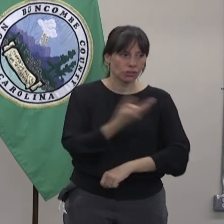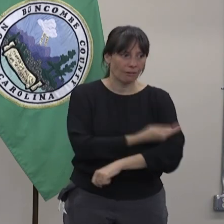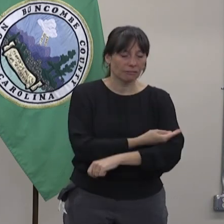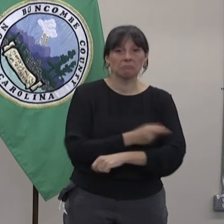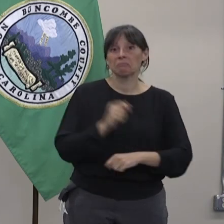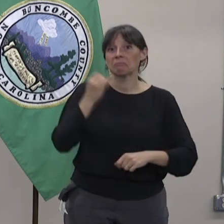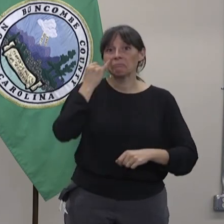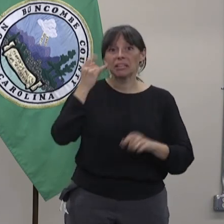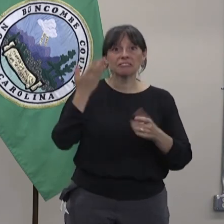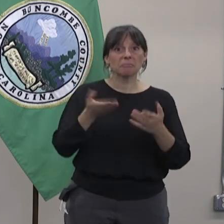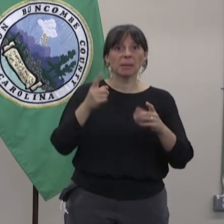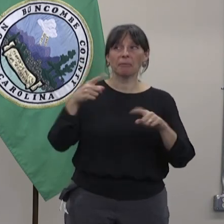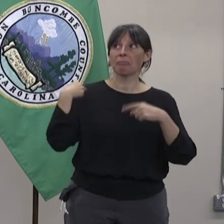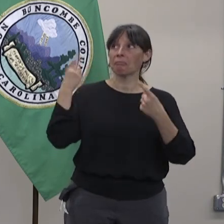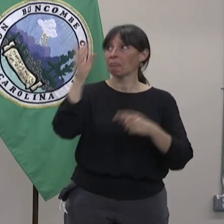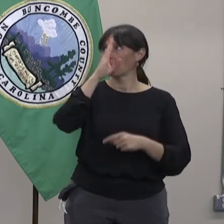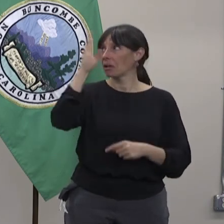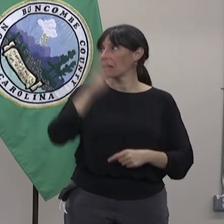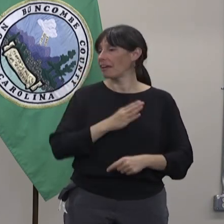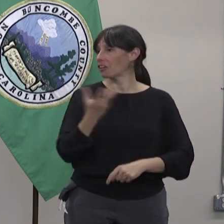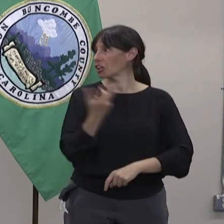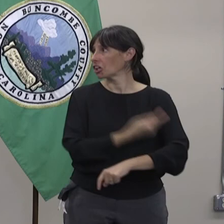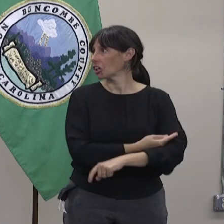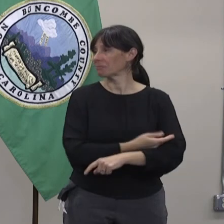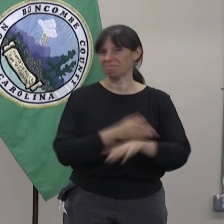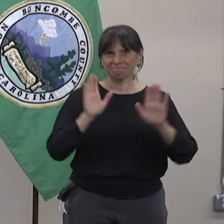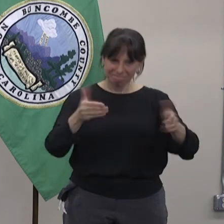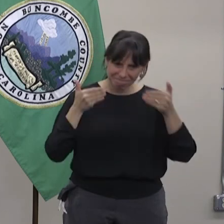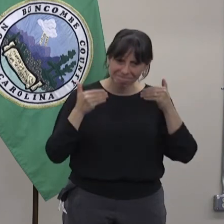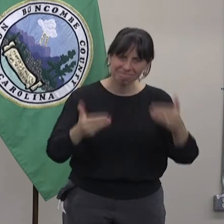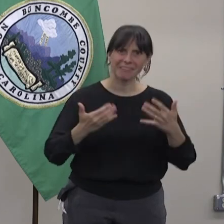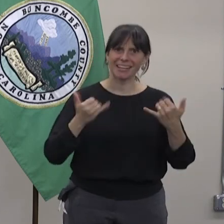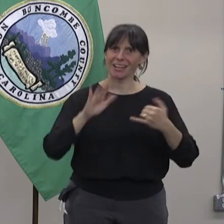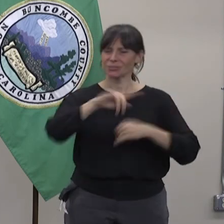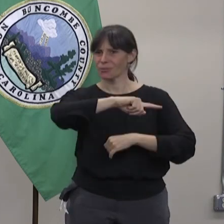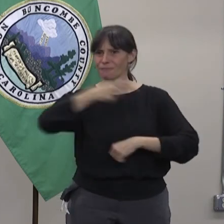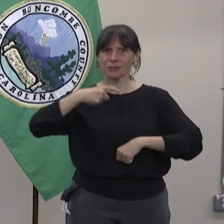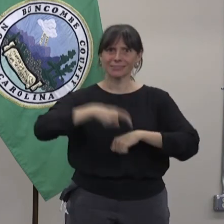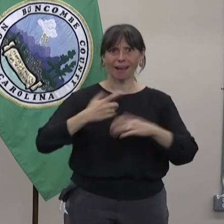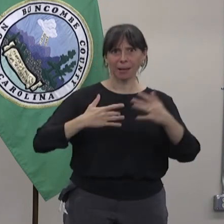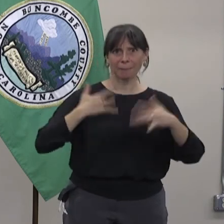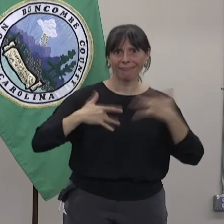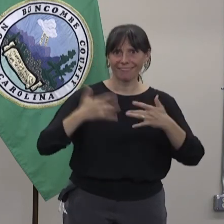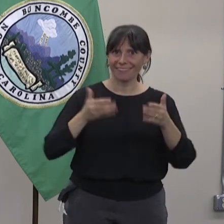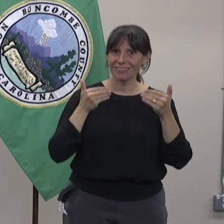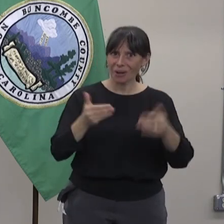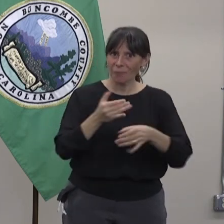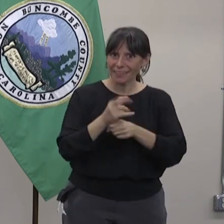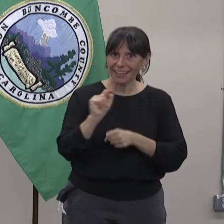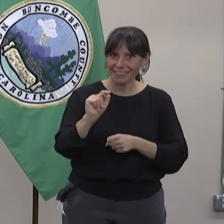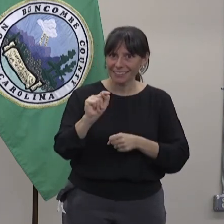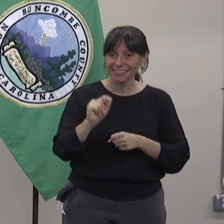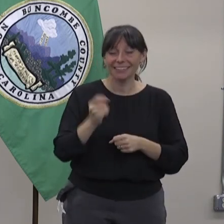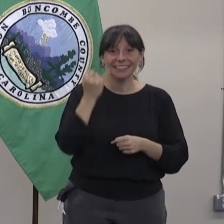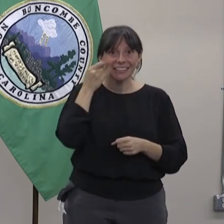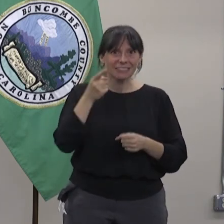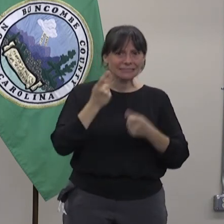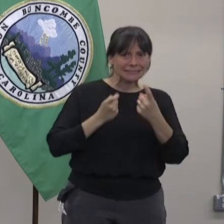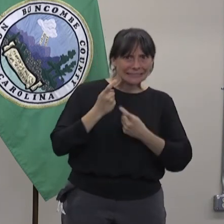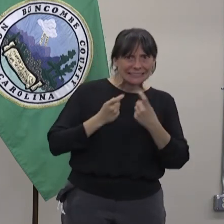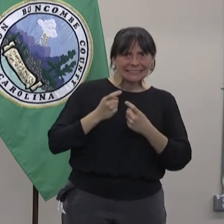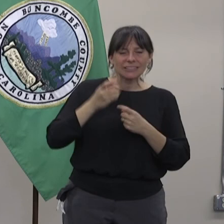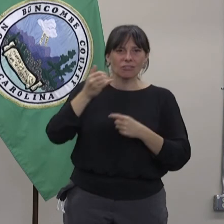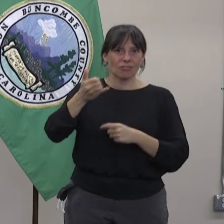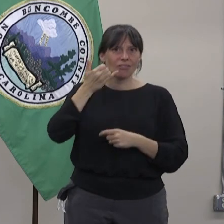for whatever reason, now is your time to shine. Get a flu shot wherever you can. If you have questions, you can call our immunization